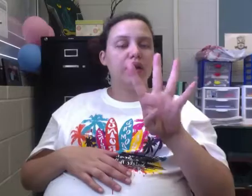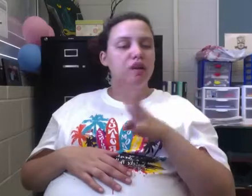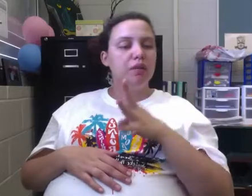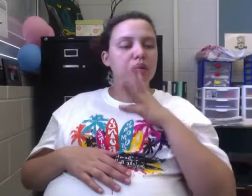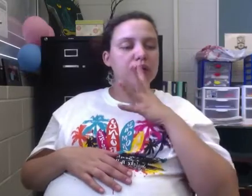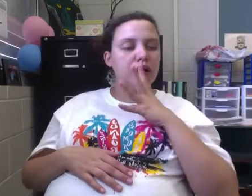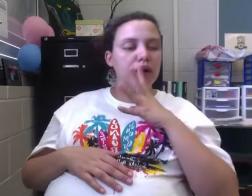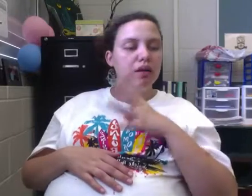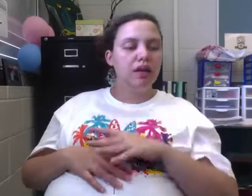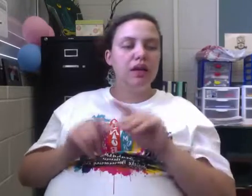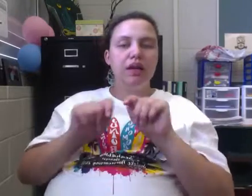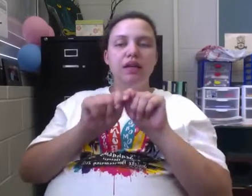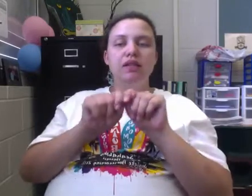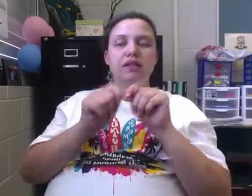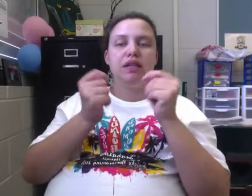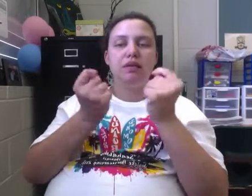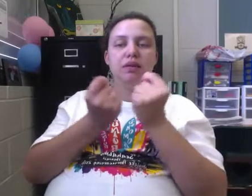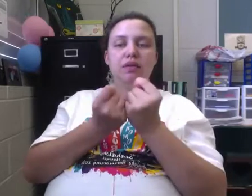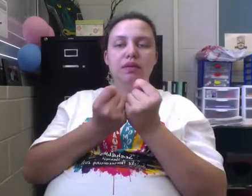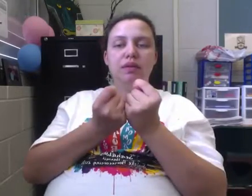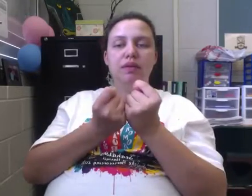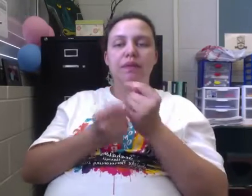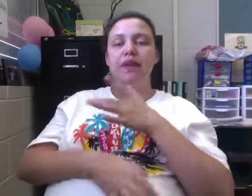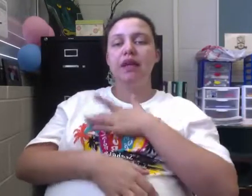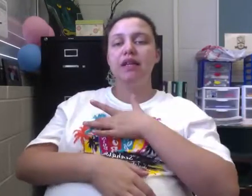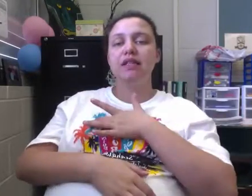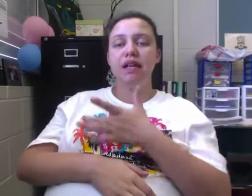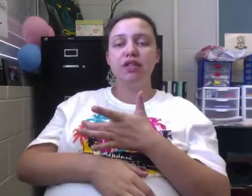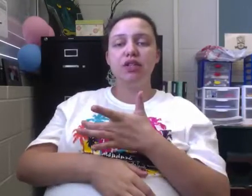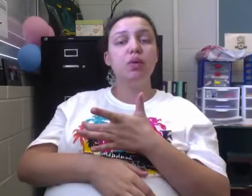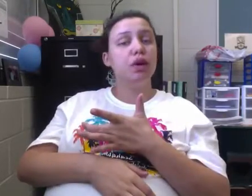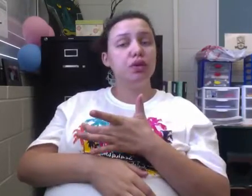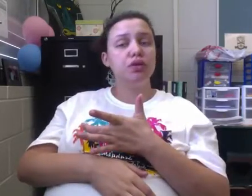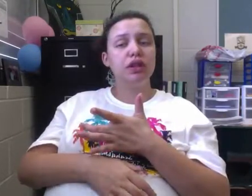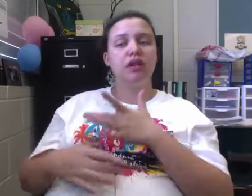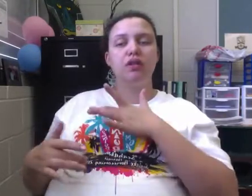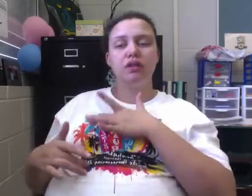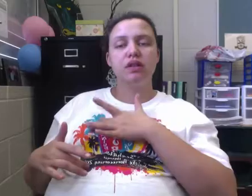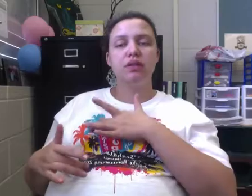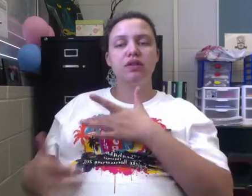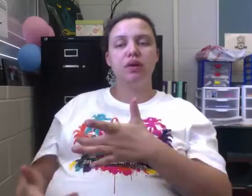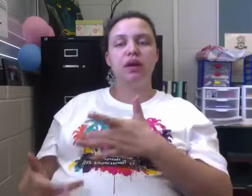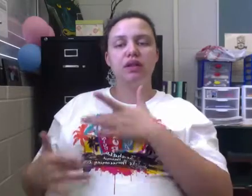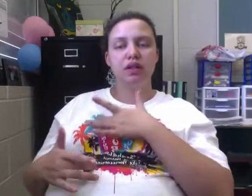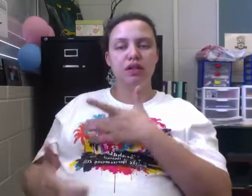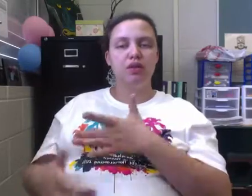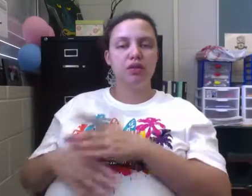shape, talk. Team. Tend to, or usually, you'll also see that with 2 hands, tend to or usually.